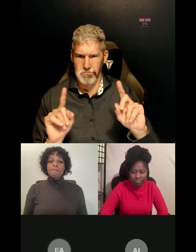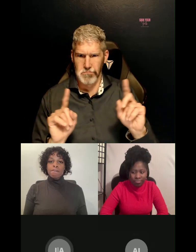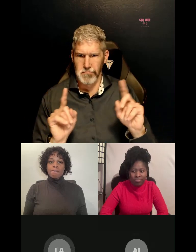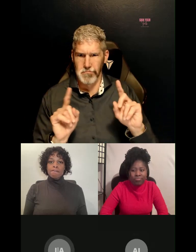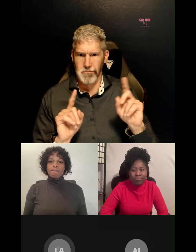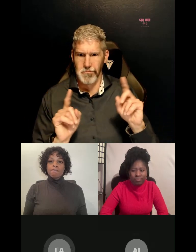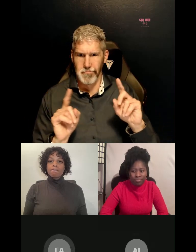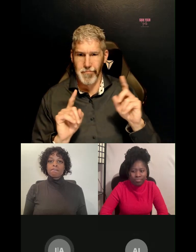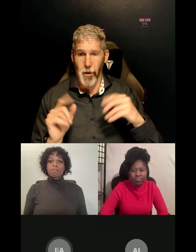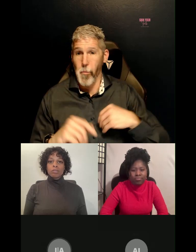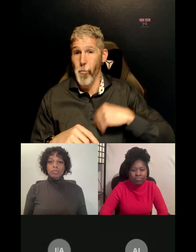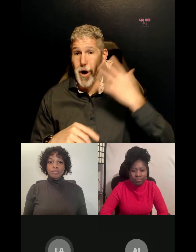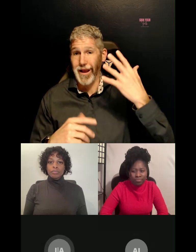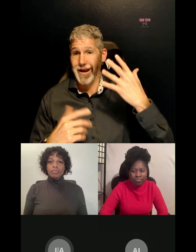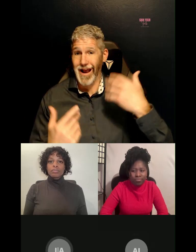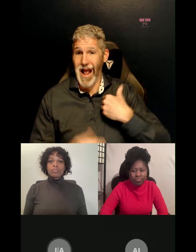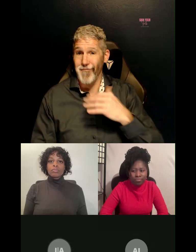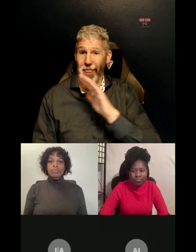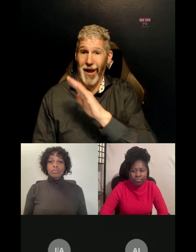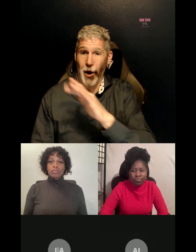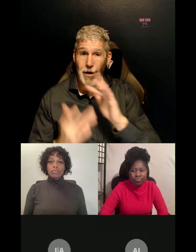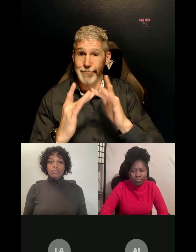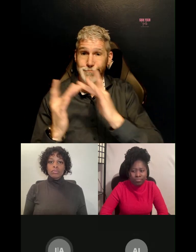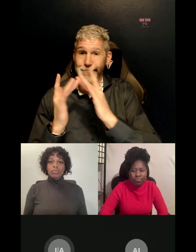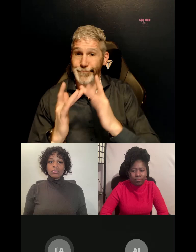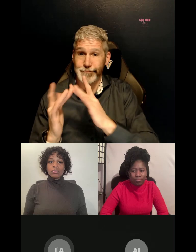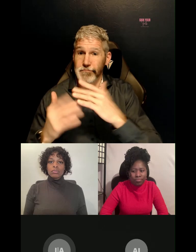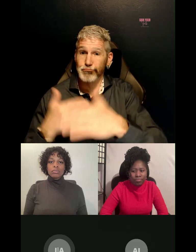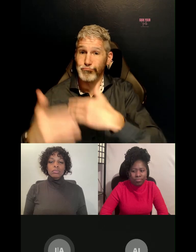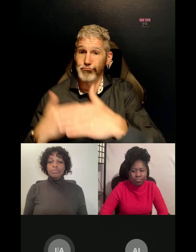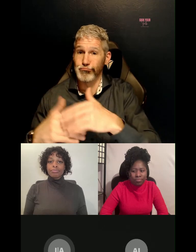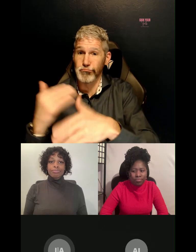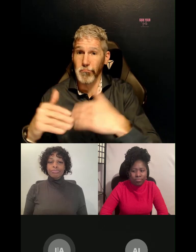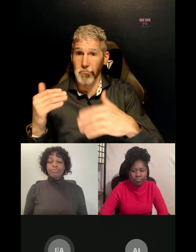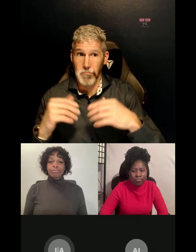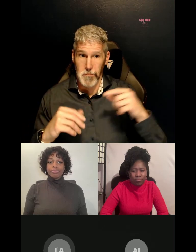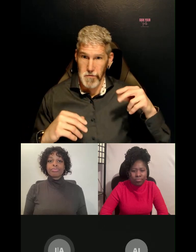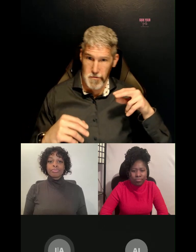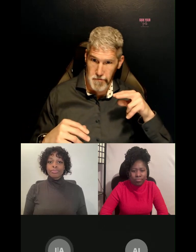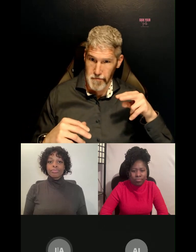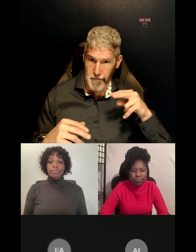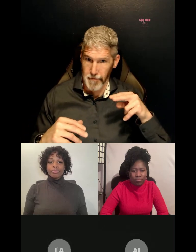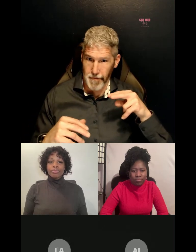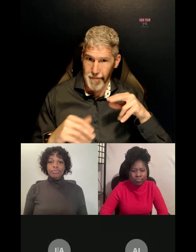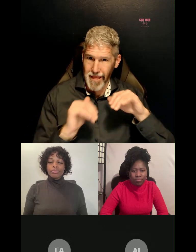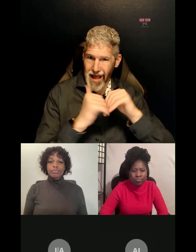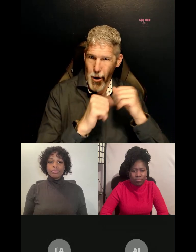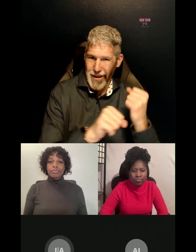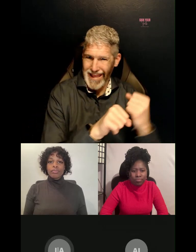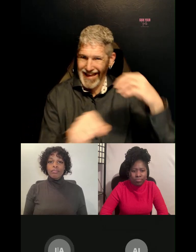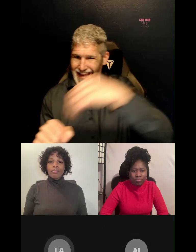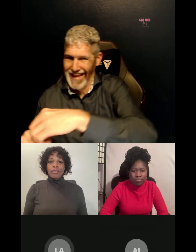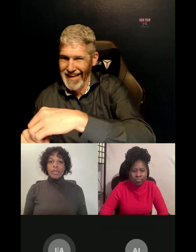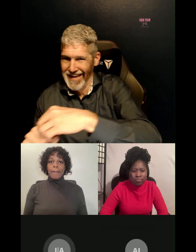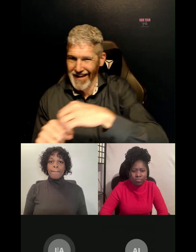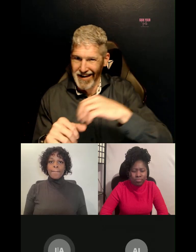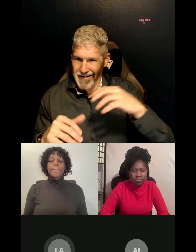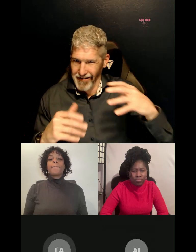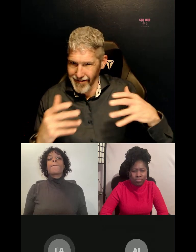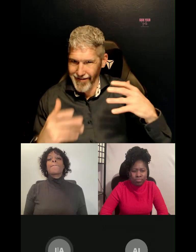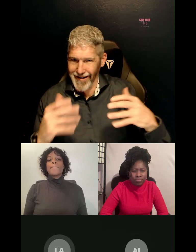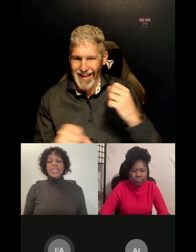learn hands-on, where is that? White people have their network, and if you're